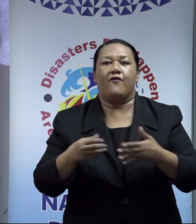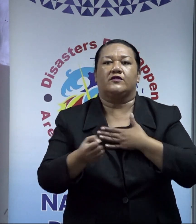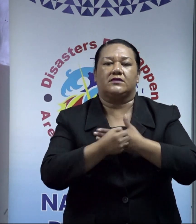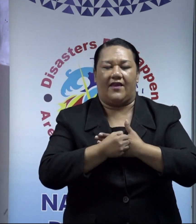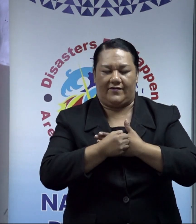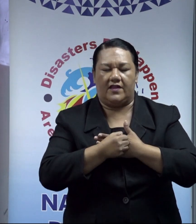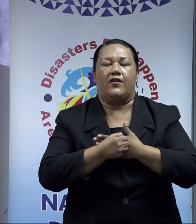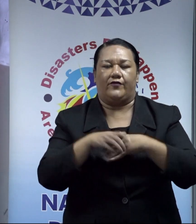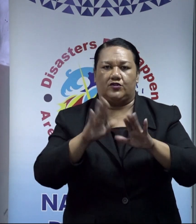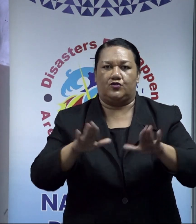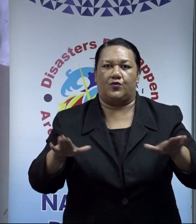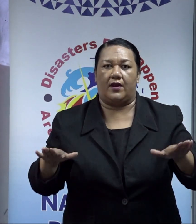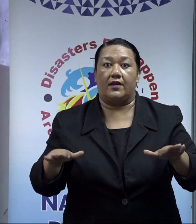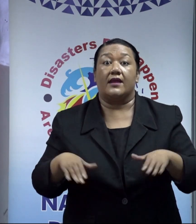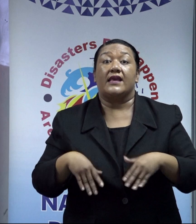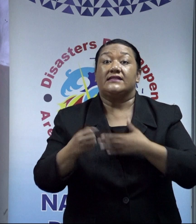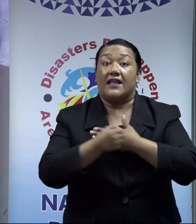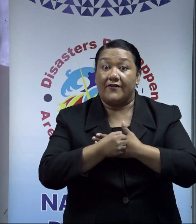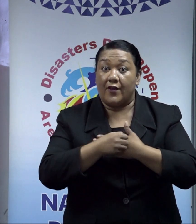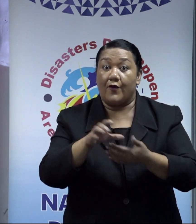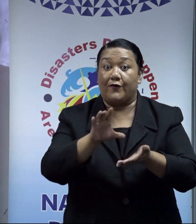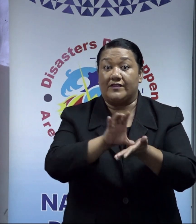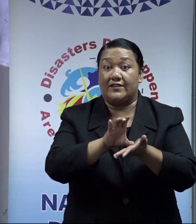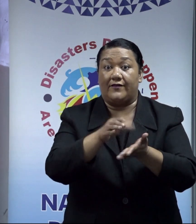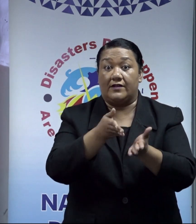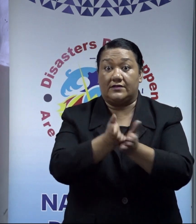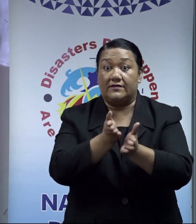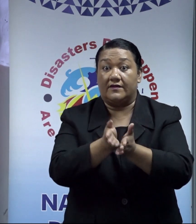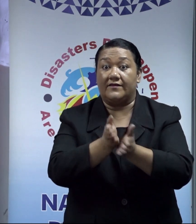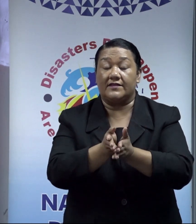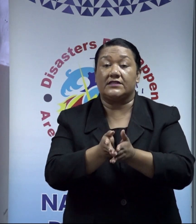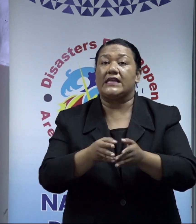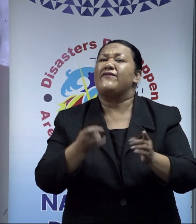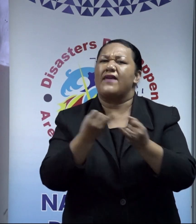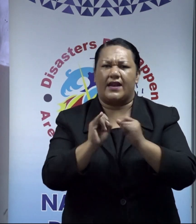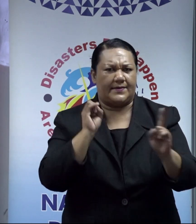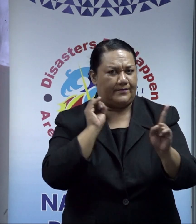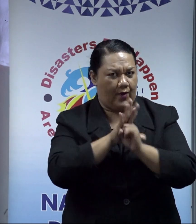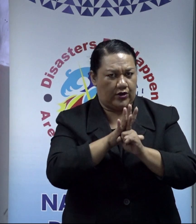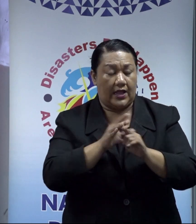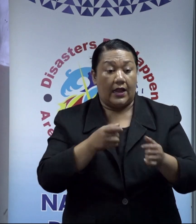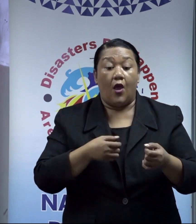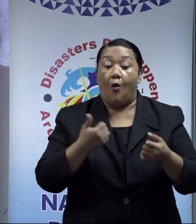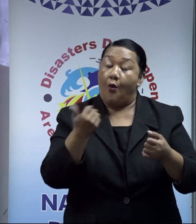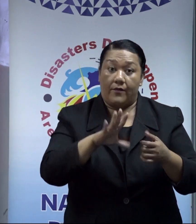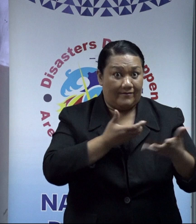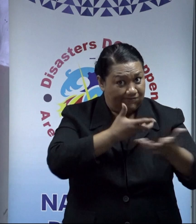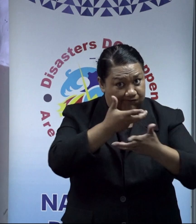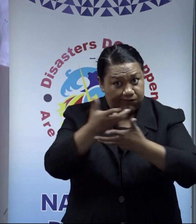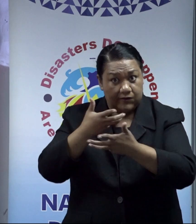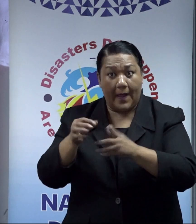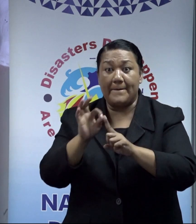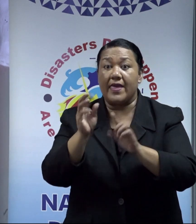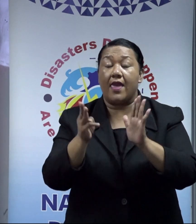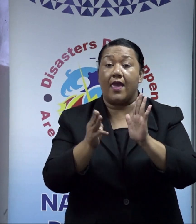The safety of all civil servants is also paramount. Upon consultation with acting permanent